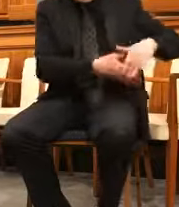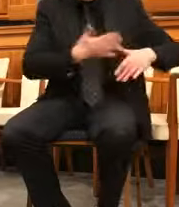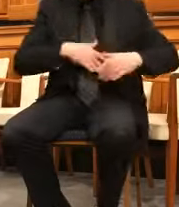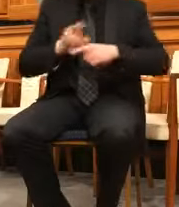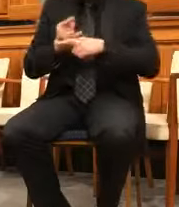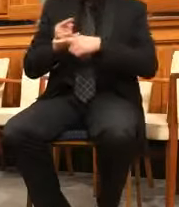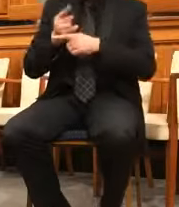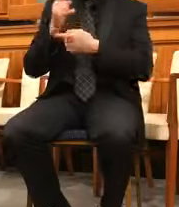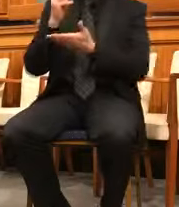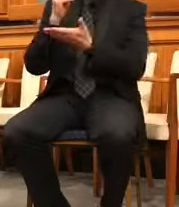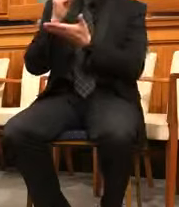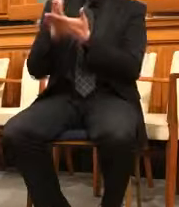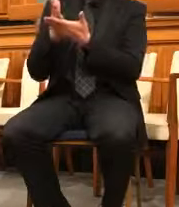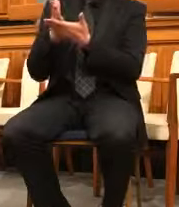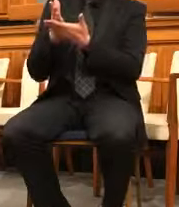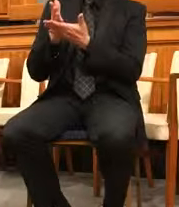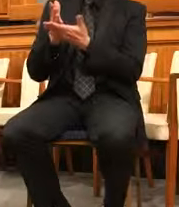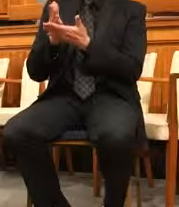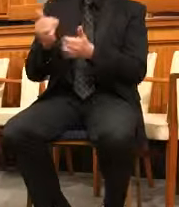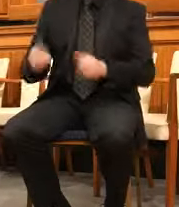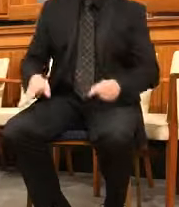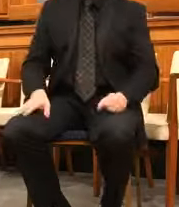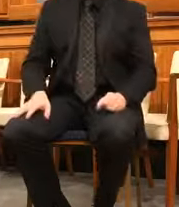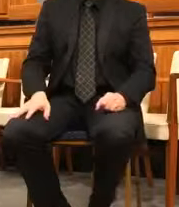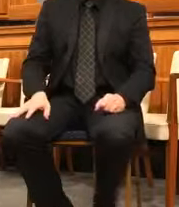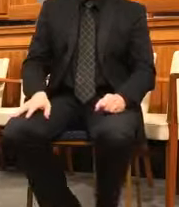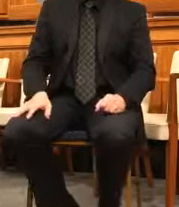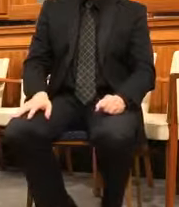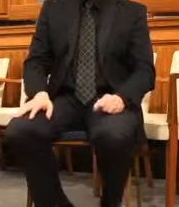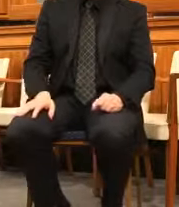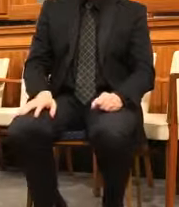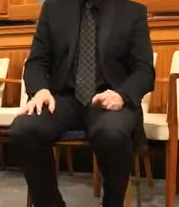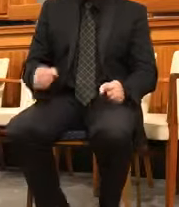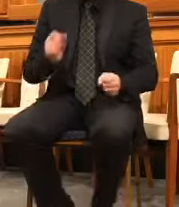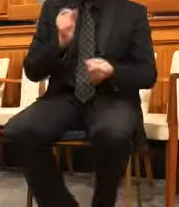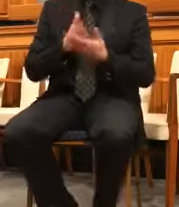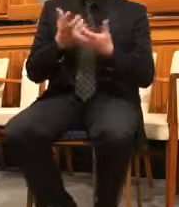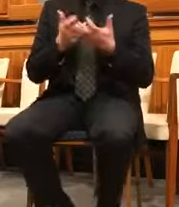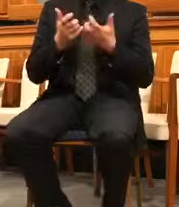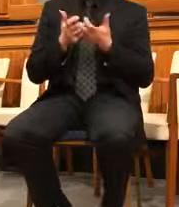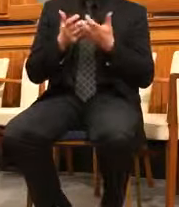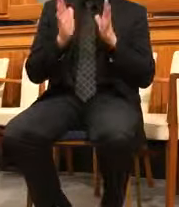about believing. Believing involves the understanding.